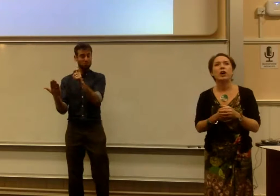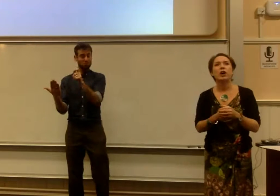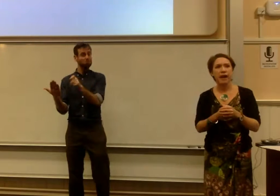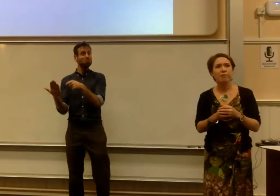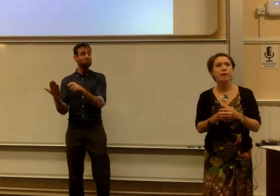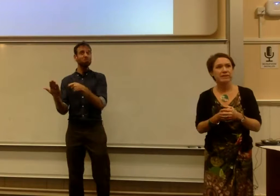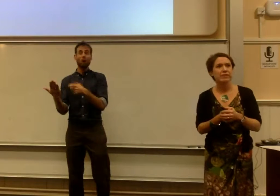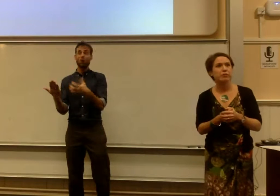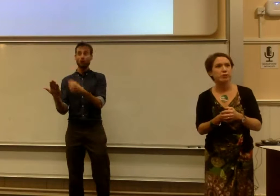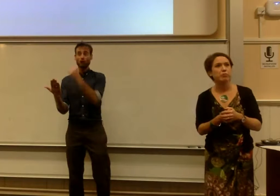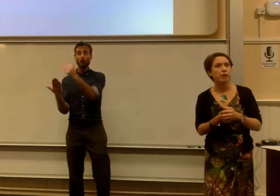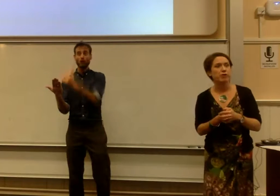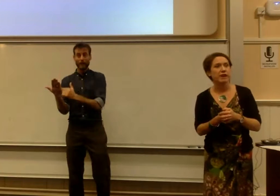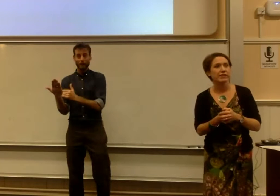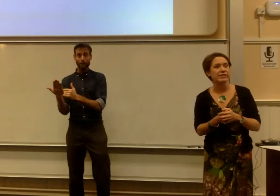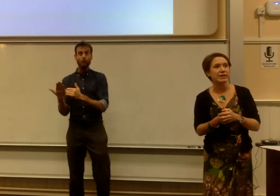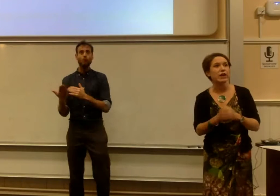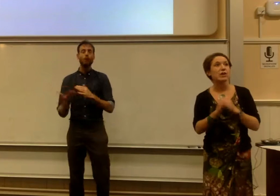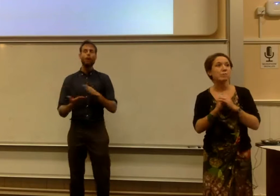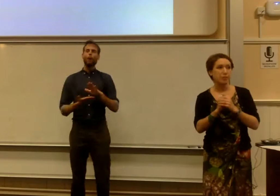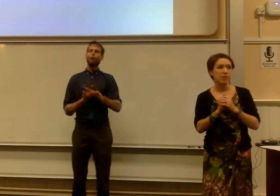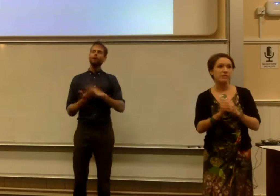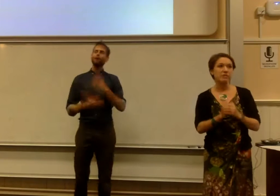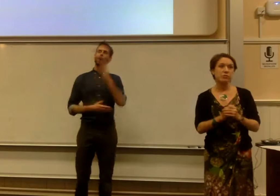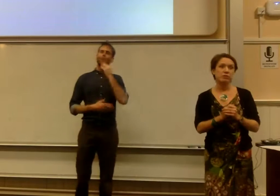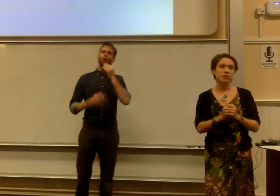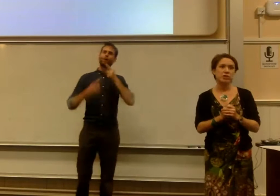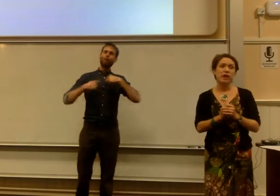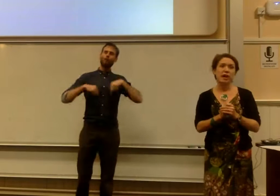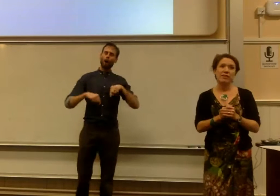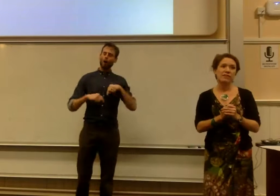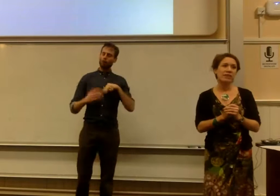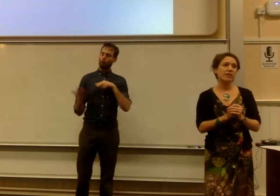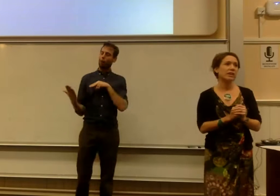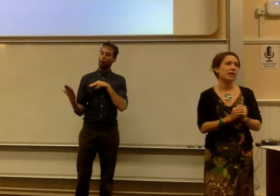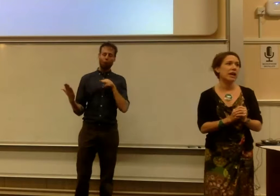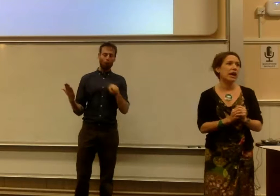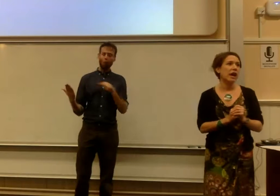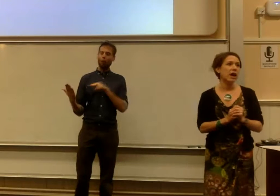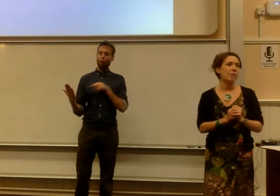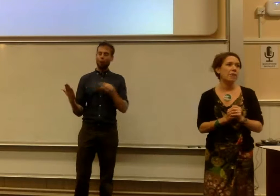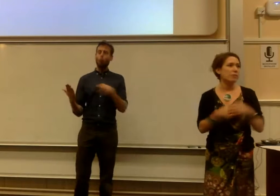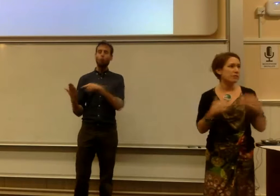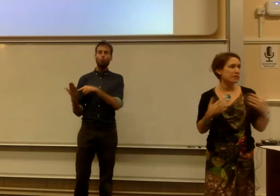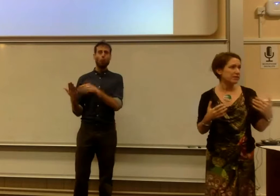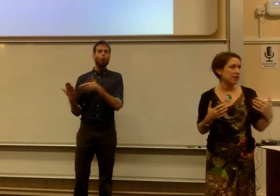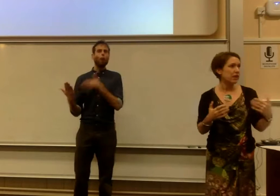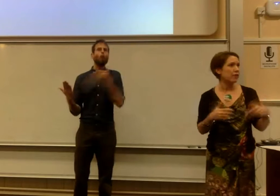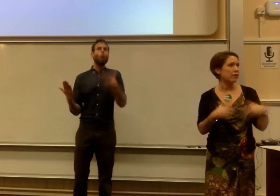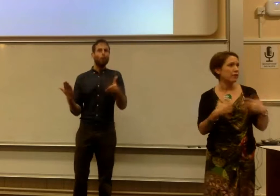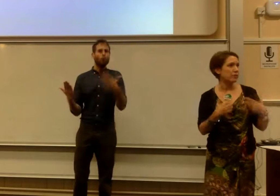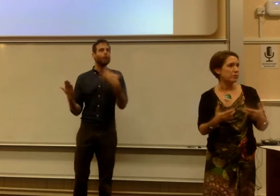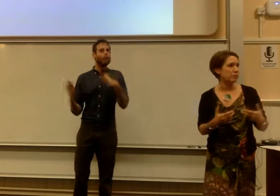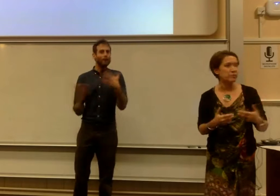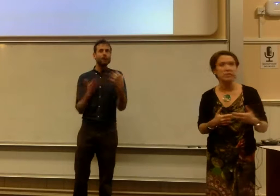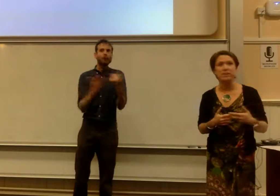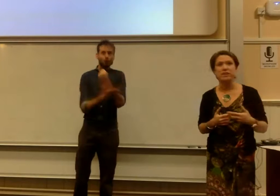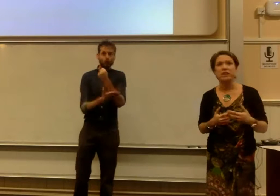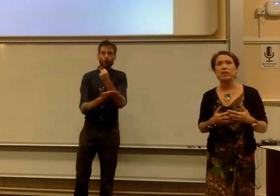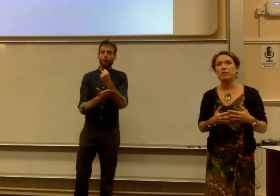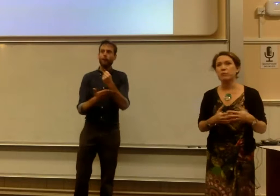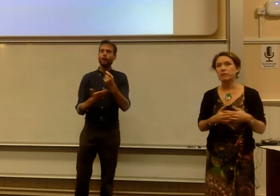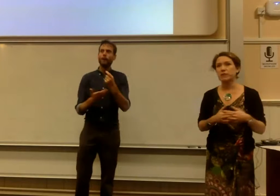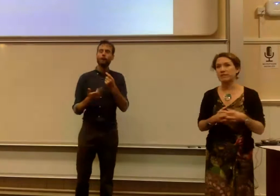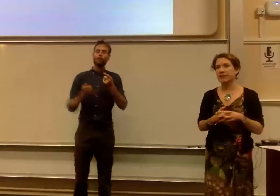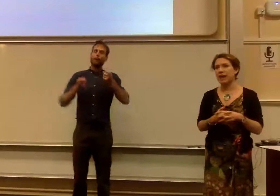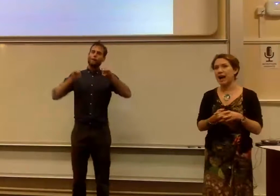that we have made some big progress, but there is more to do. And certainly, the Minister who has